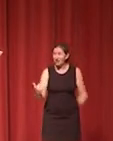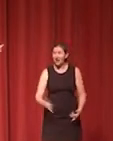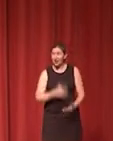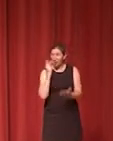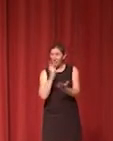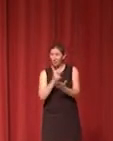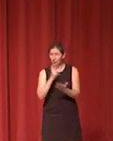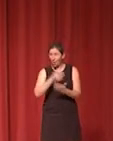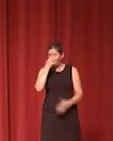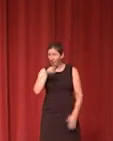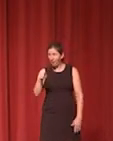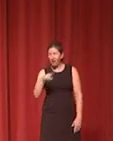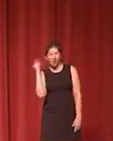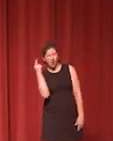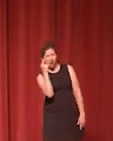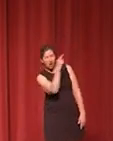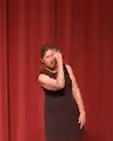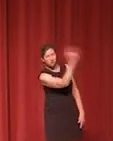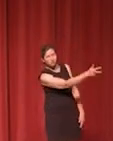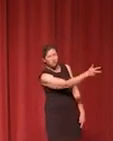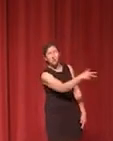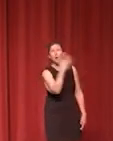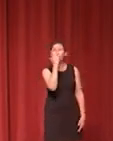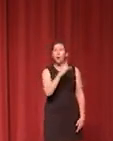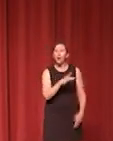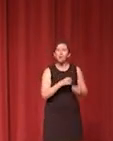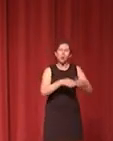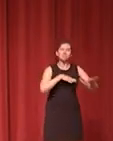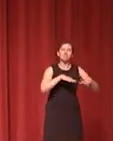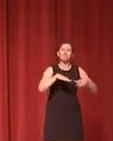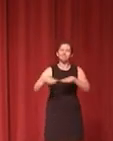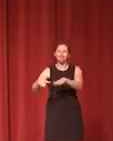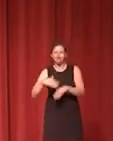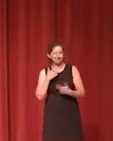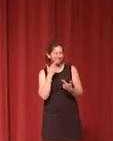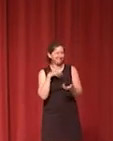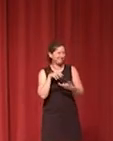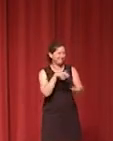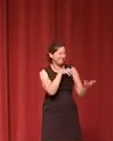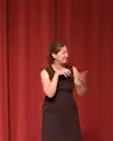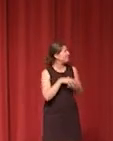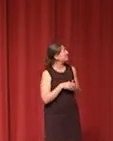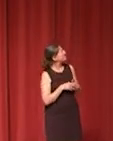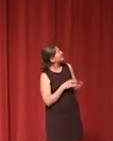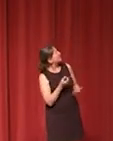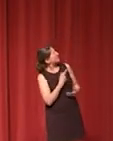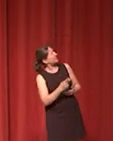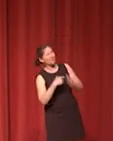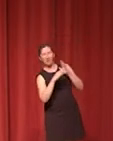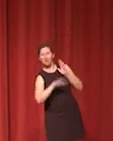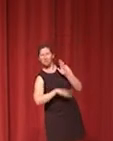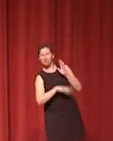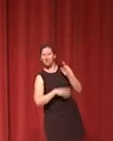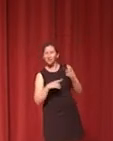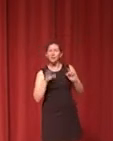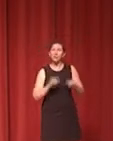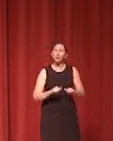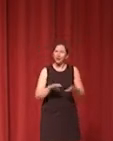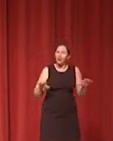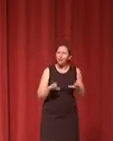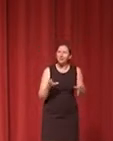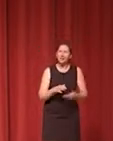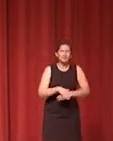to increase your step count for today. But these are things we can do something about. And even though we're talking through